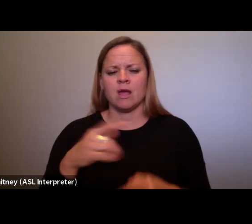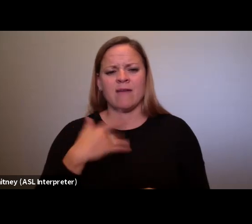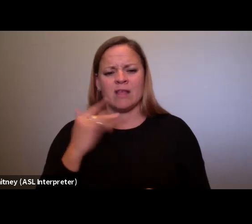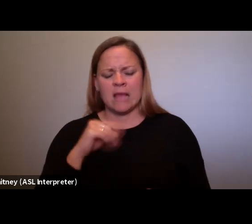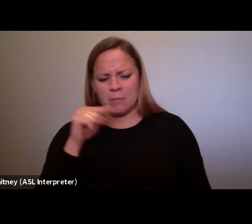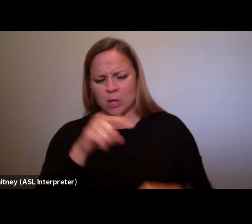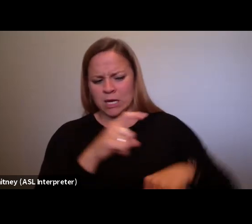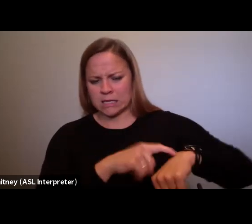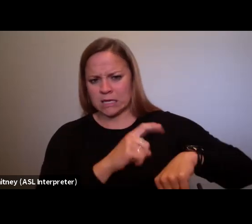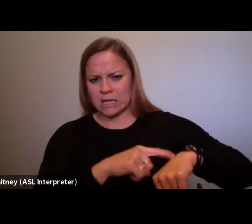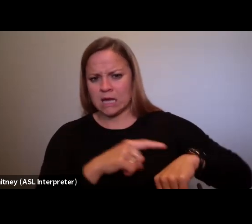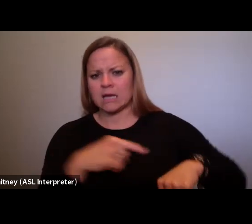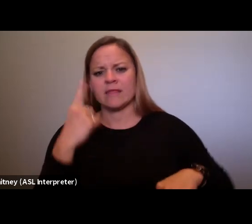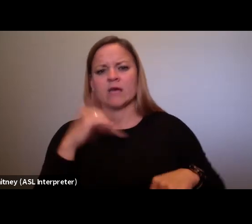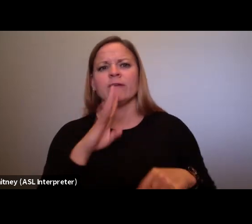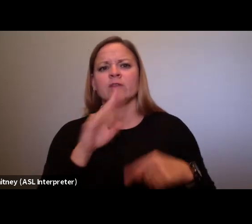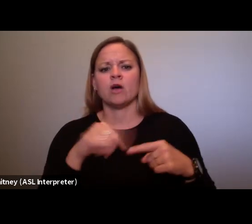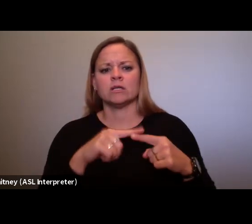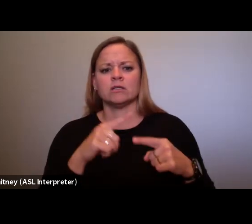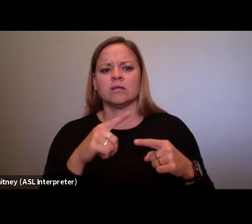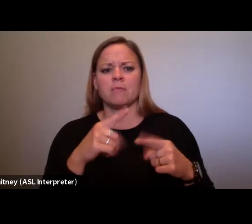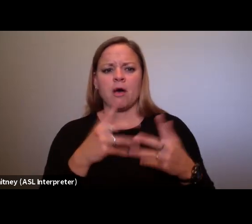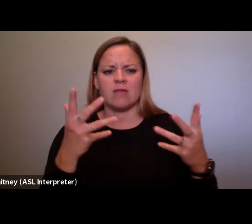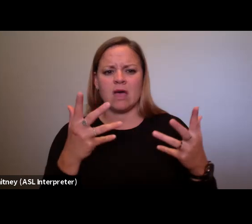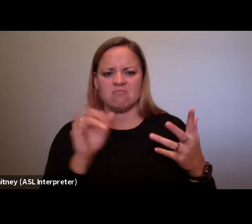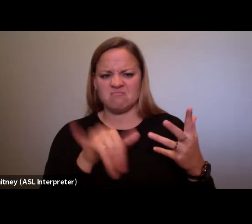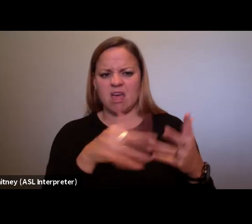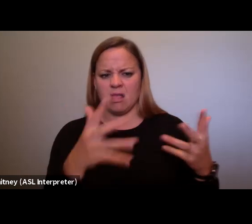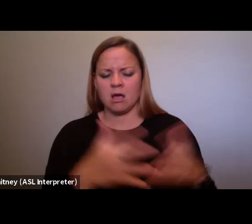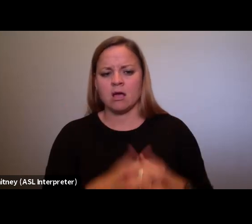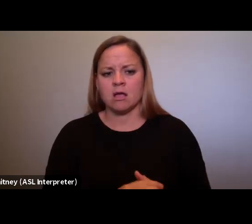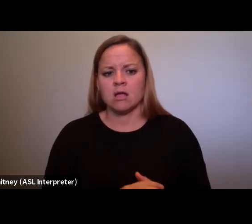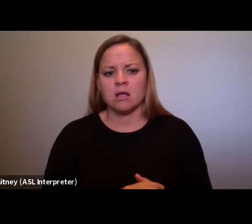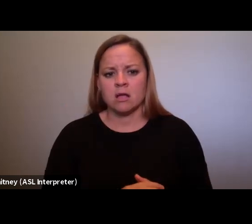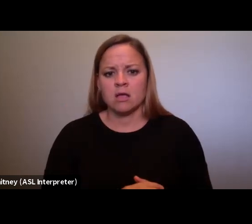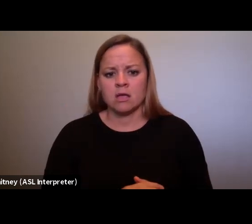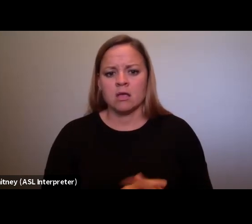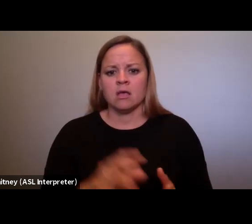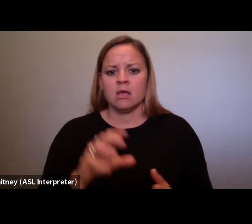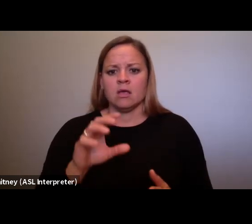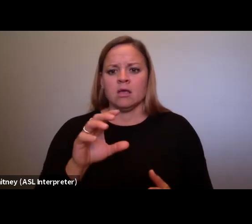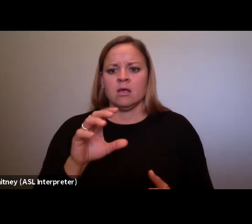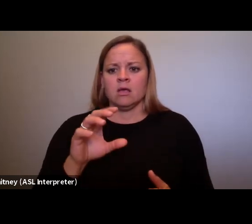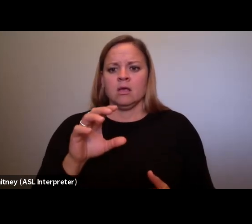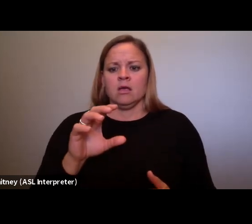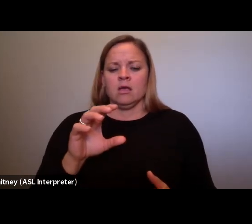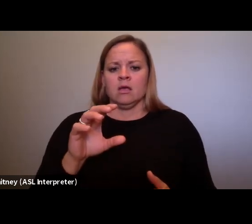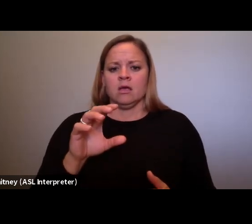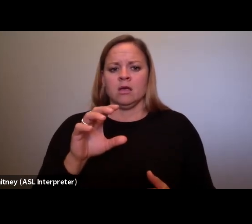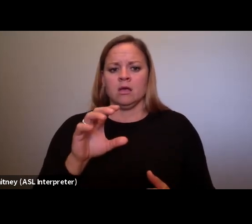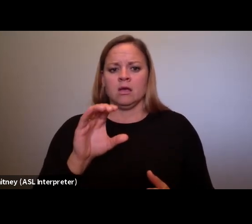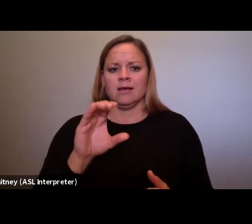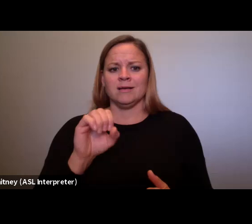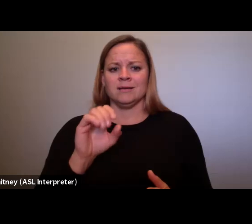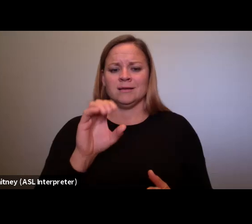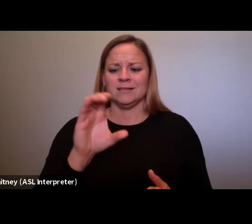here. I feel like we have talked a lot about this, right? So, you know, CICL was able to leverage those new programs that they